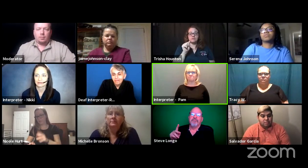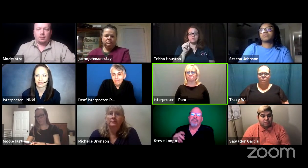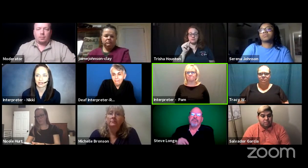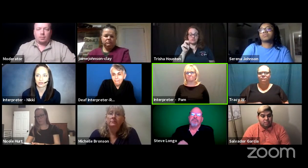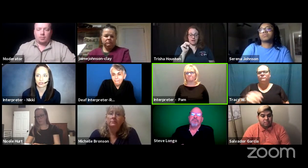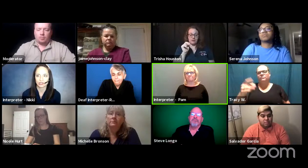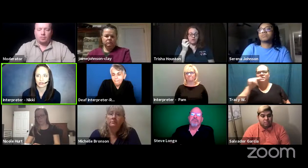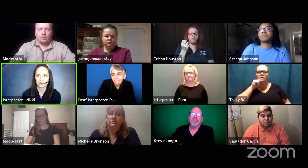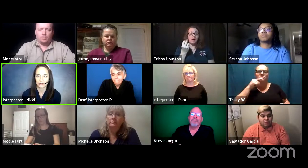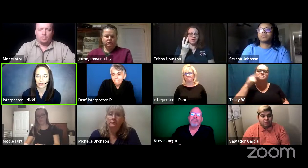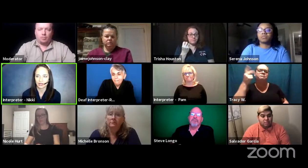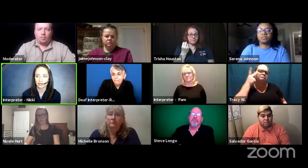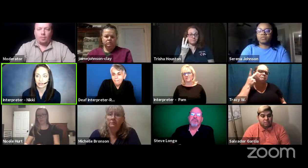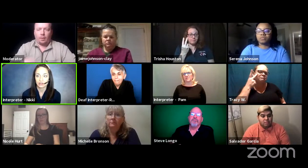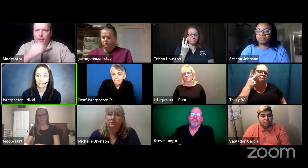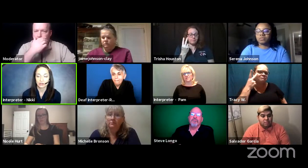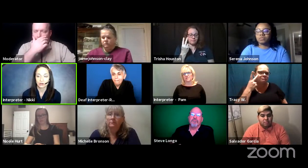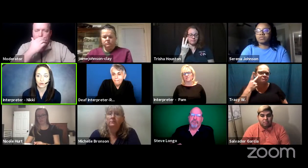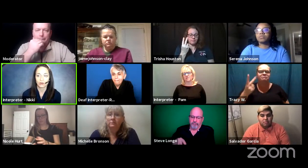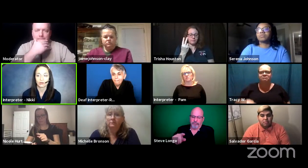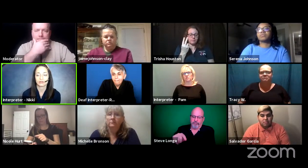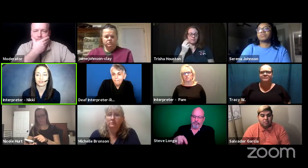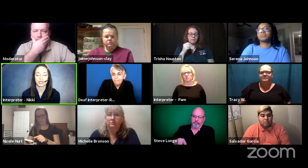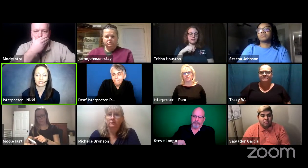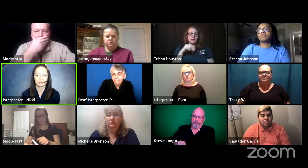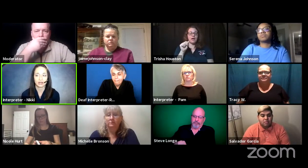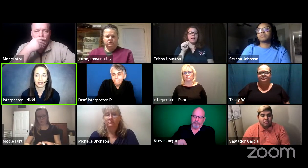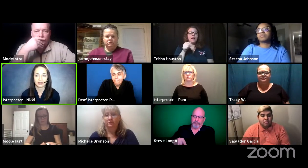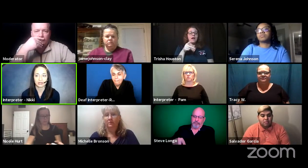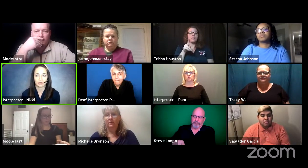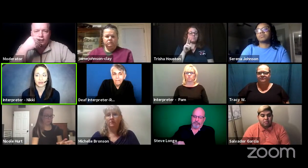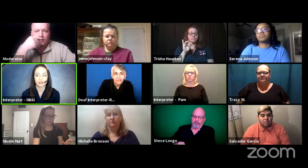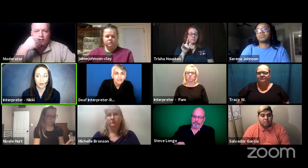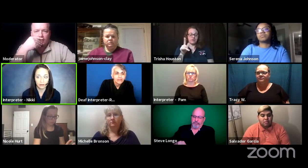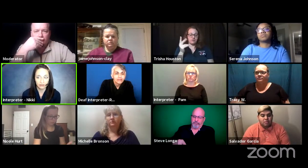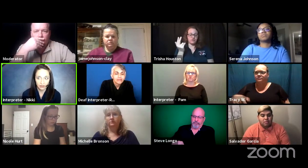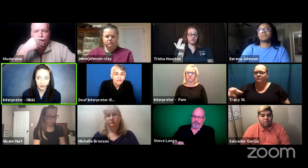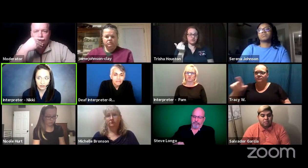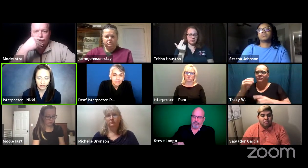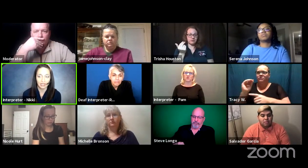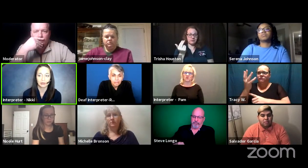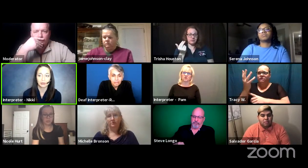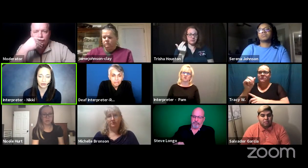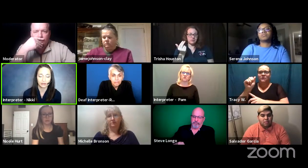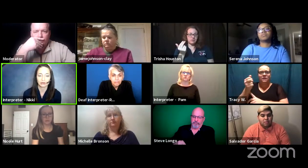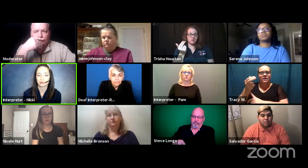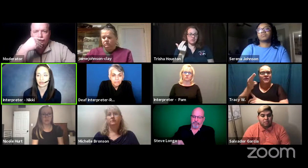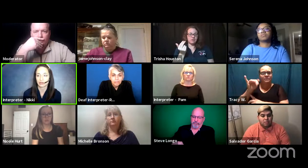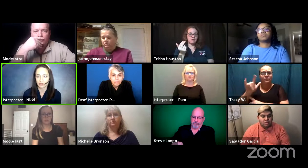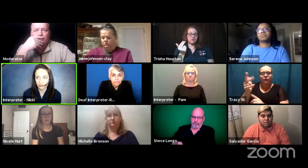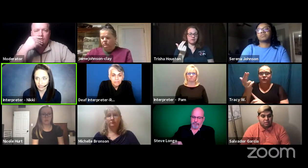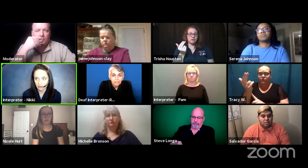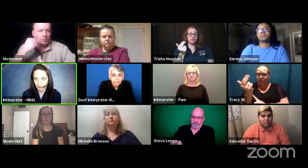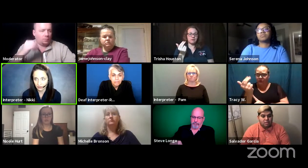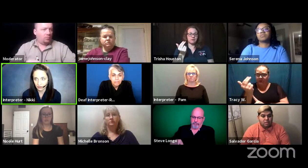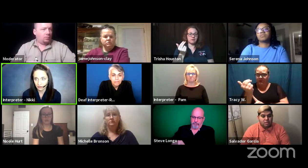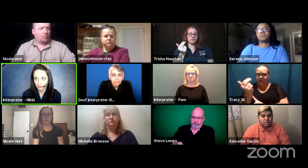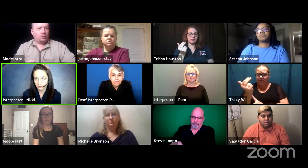back to Trisha. Okay, so January, the date would be the 12th. April, it would be the 13th.